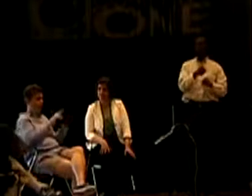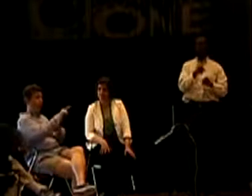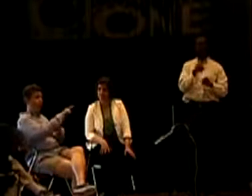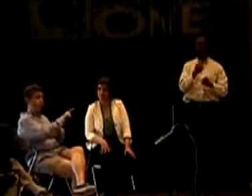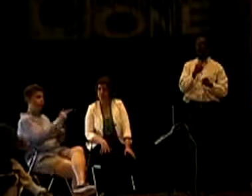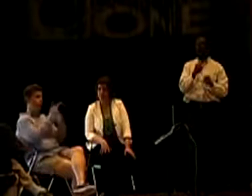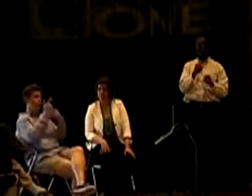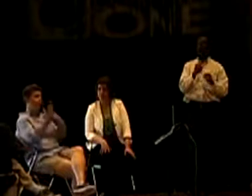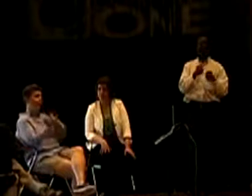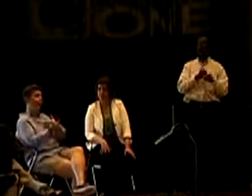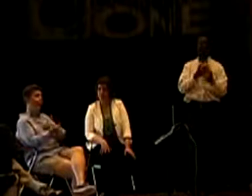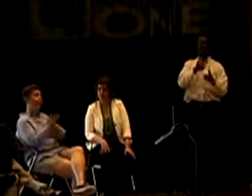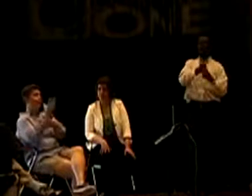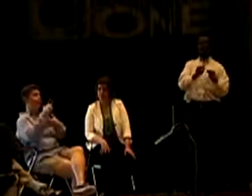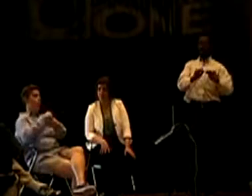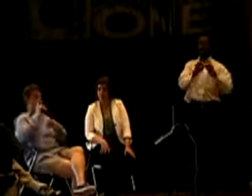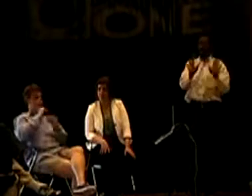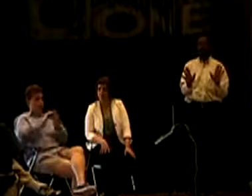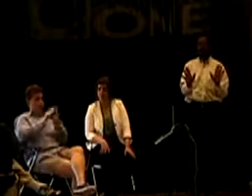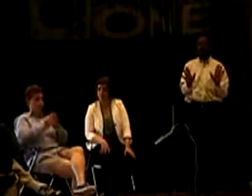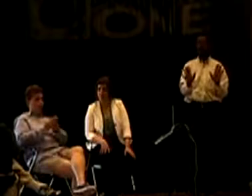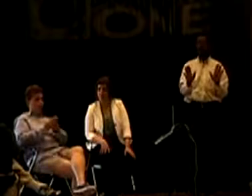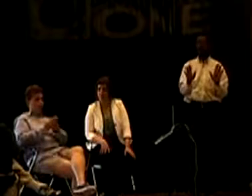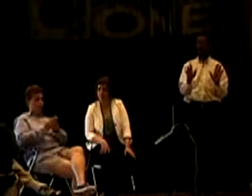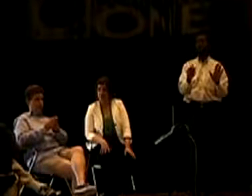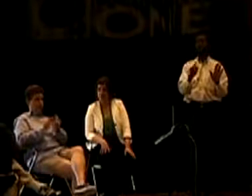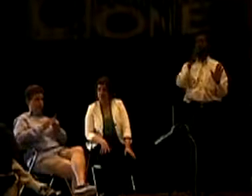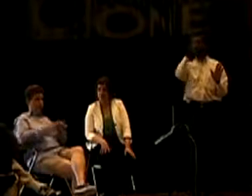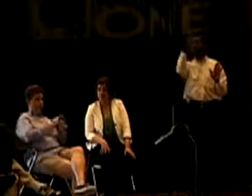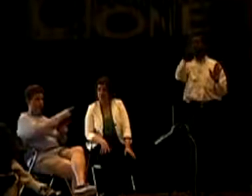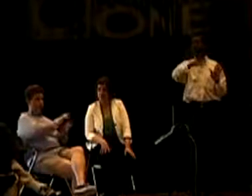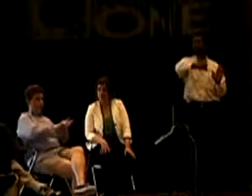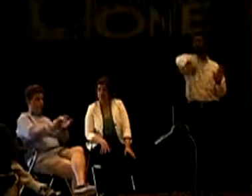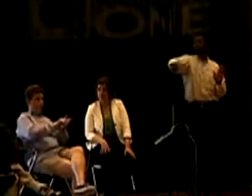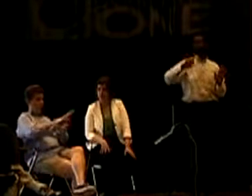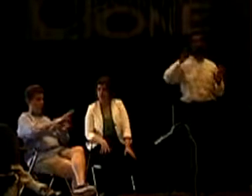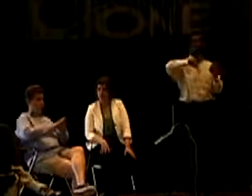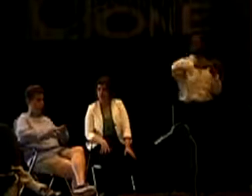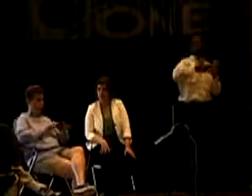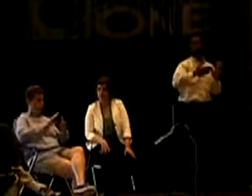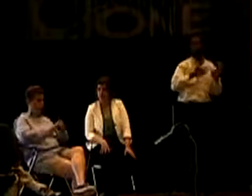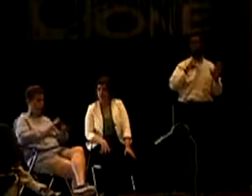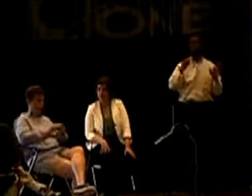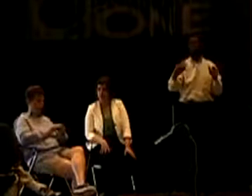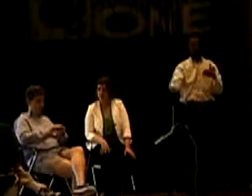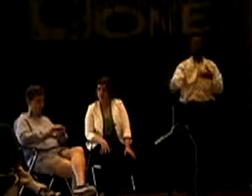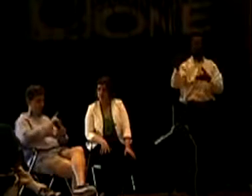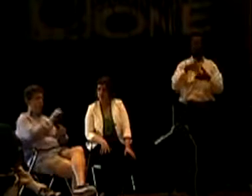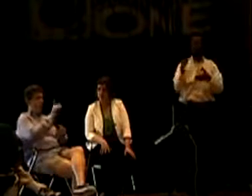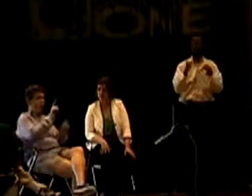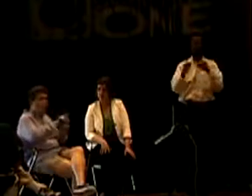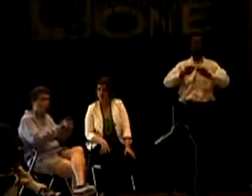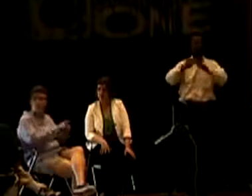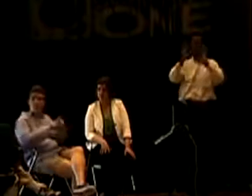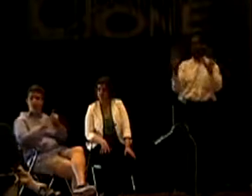made political. But you made it clear that you are involving the deaf community during the